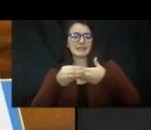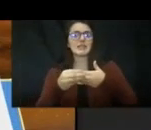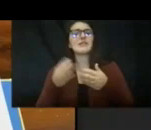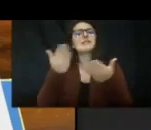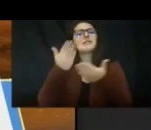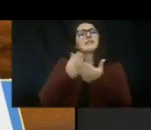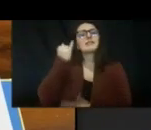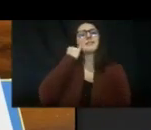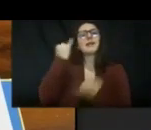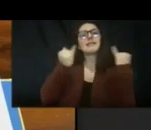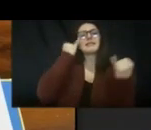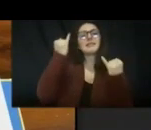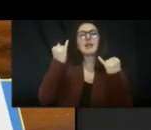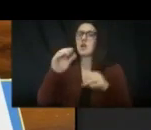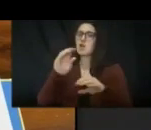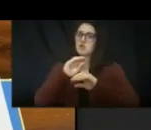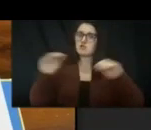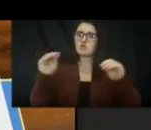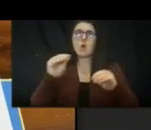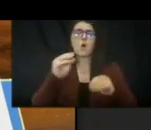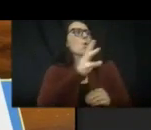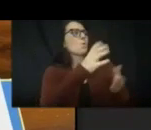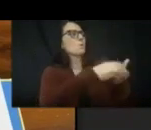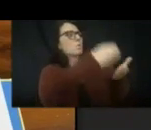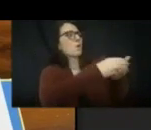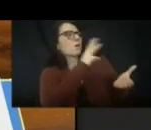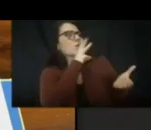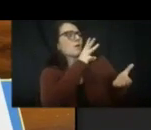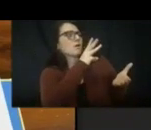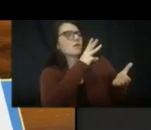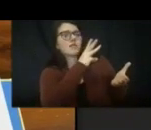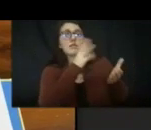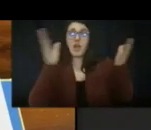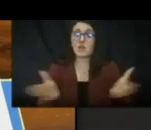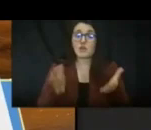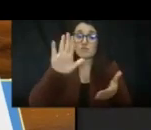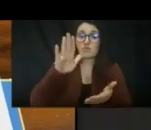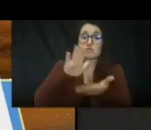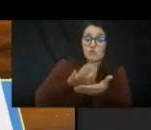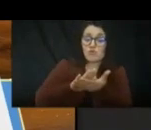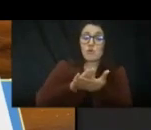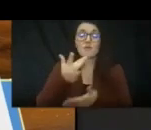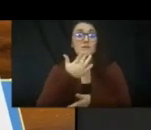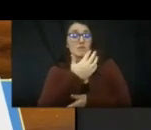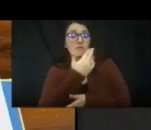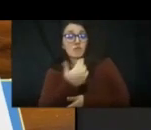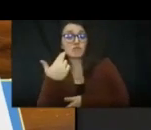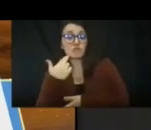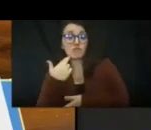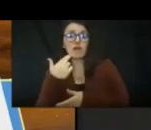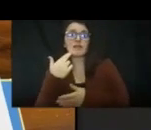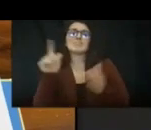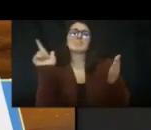started. Don't buy bottled water. Encourage your school, favorite restaurant, or store to ban